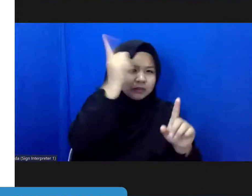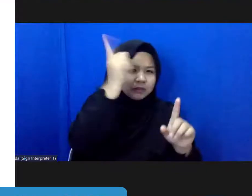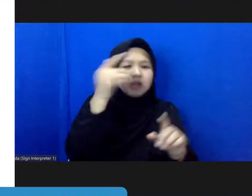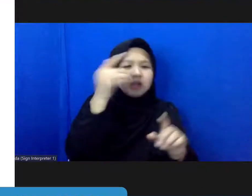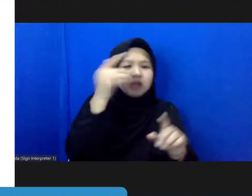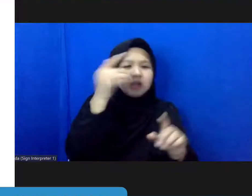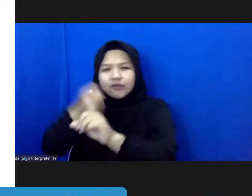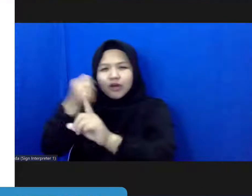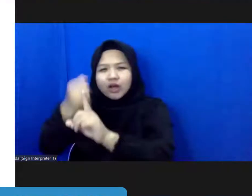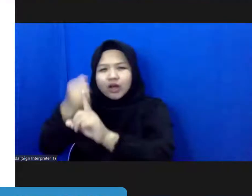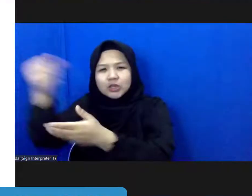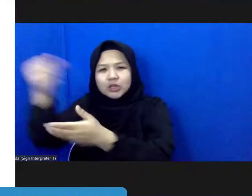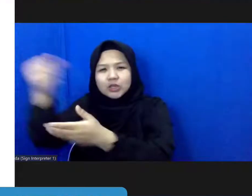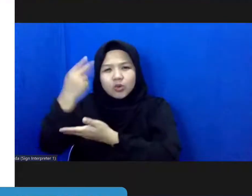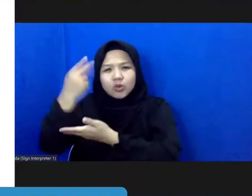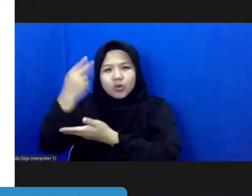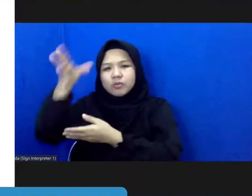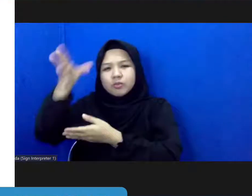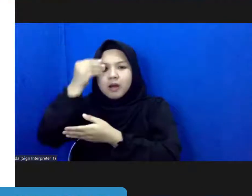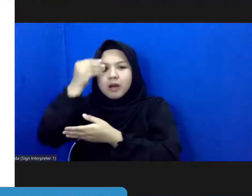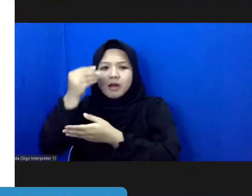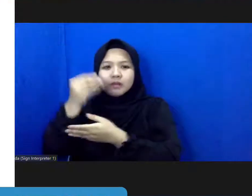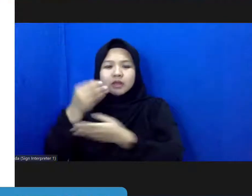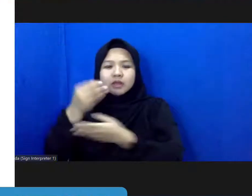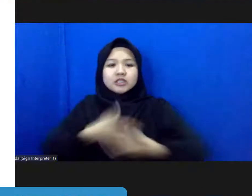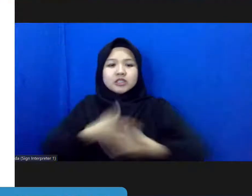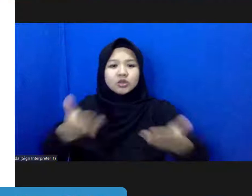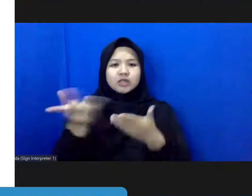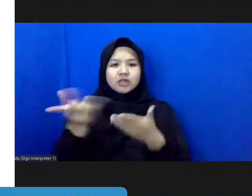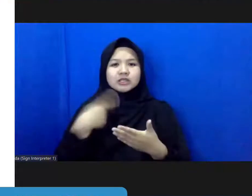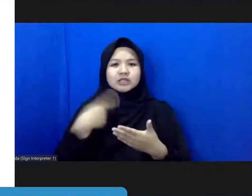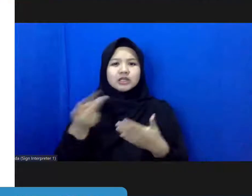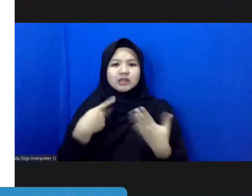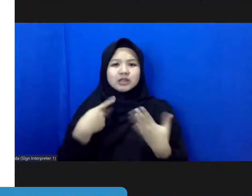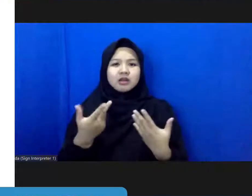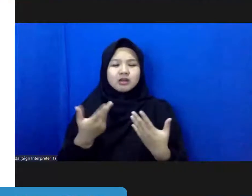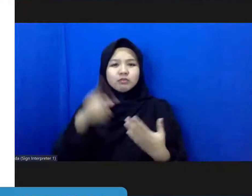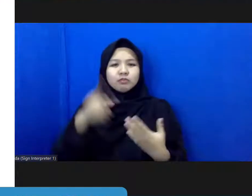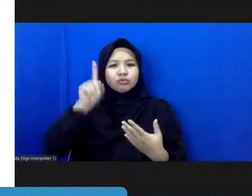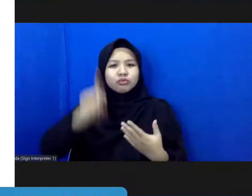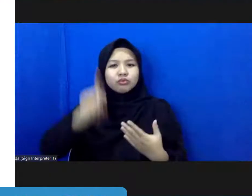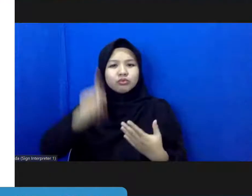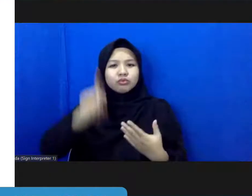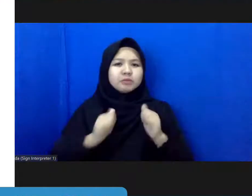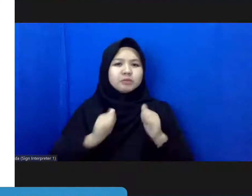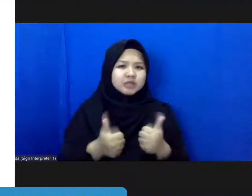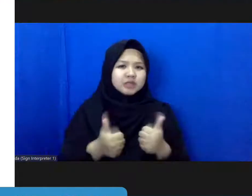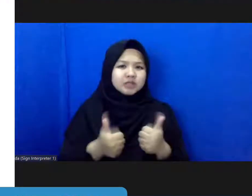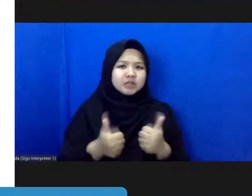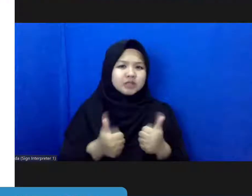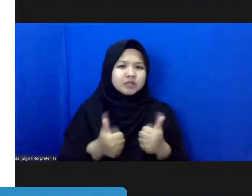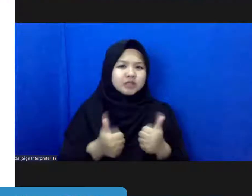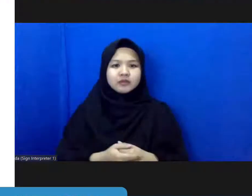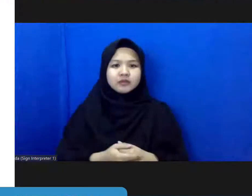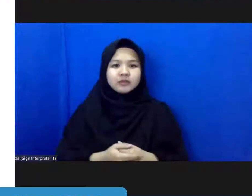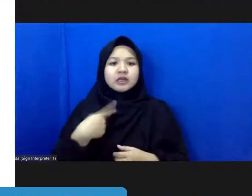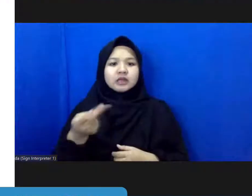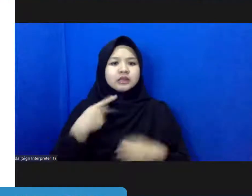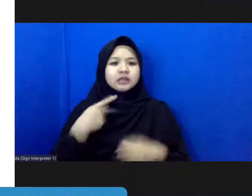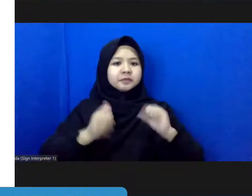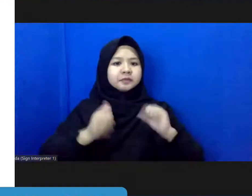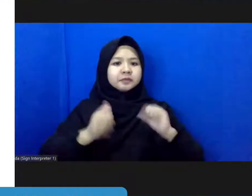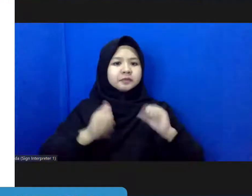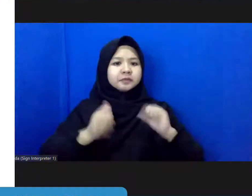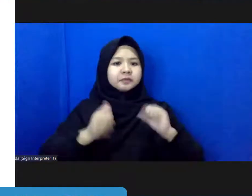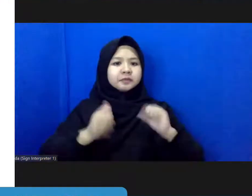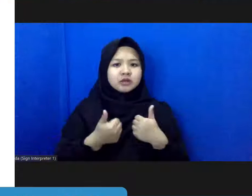agency to understand our situation and what kind of things that we need to prepare, so we can